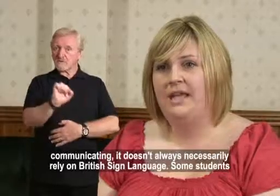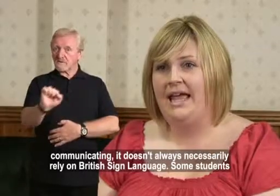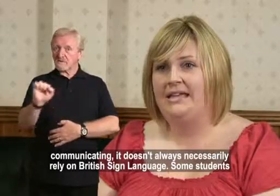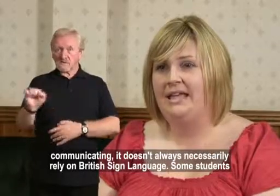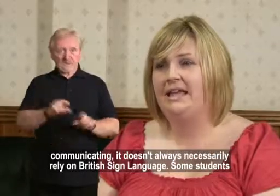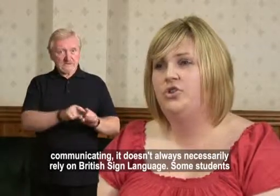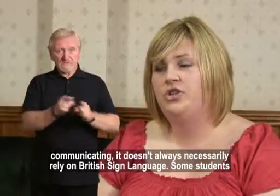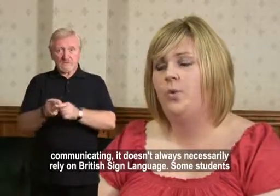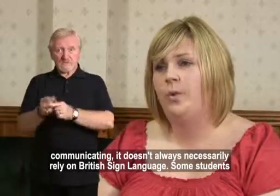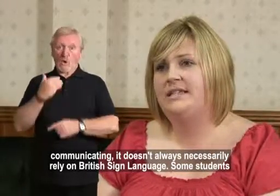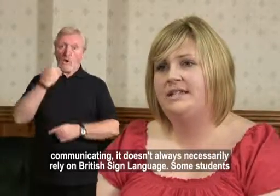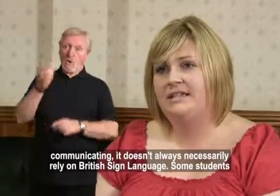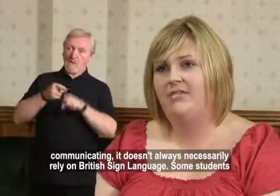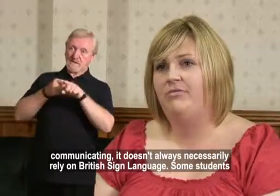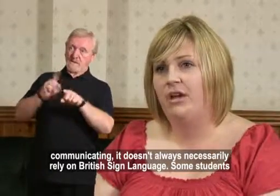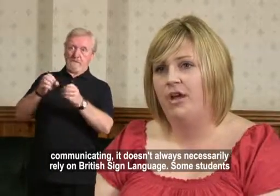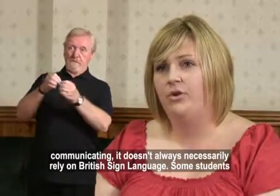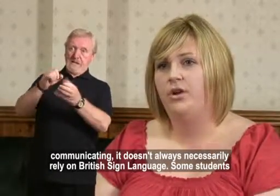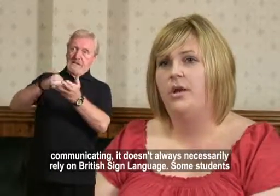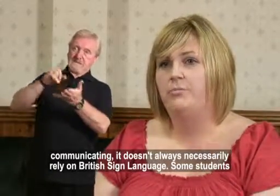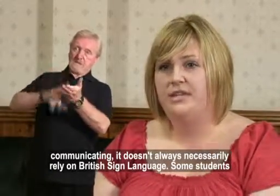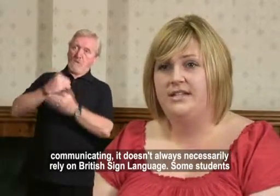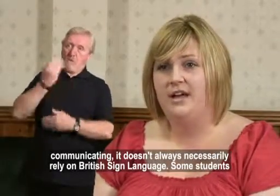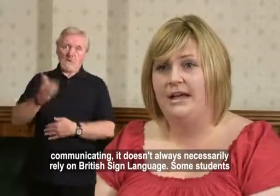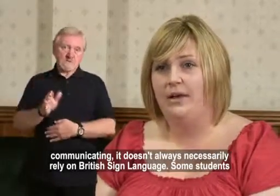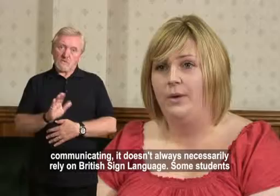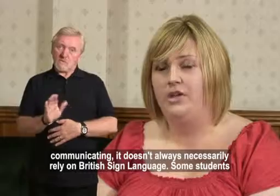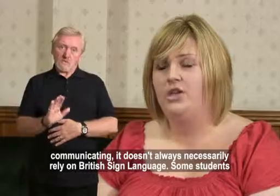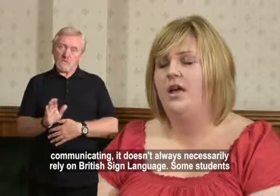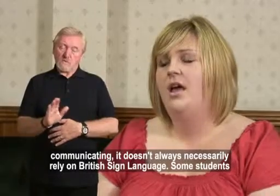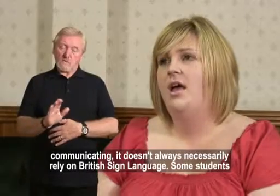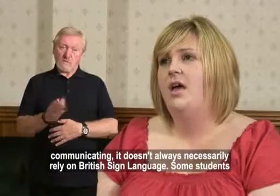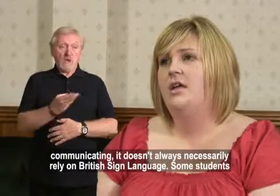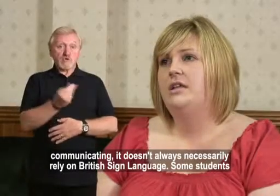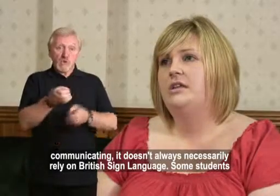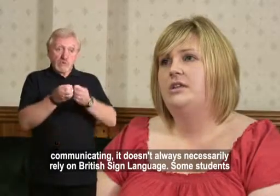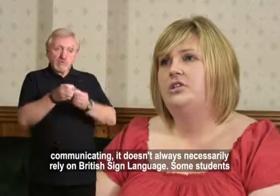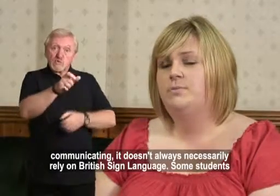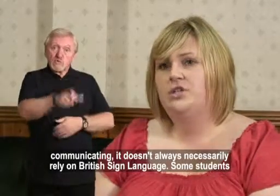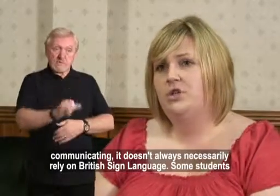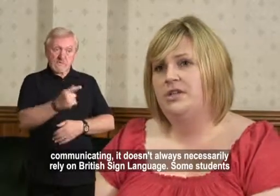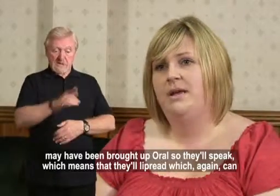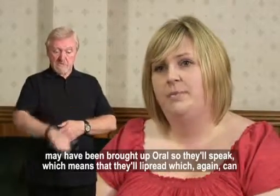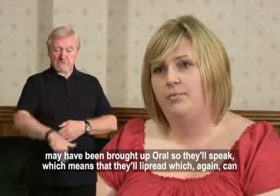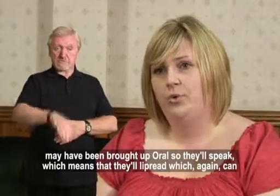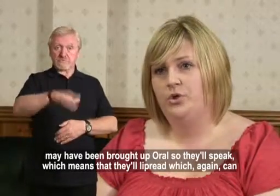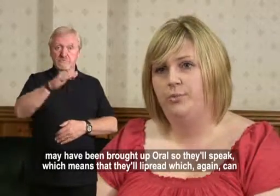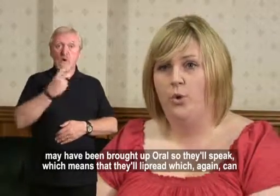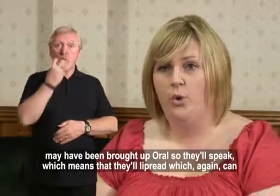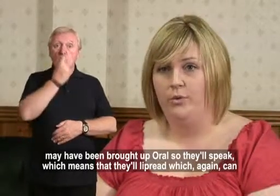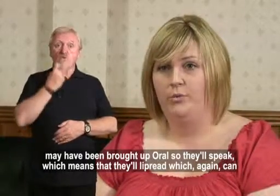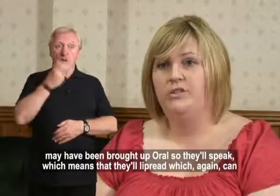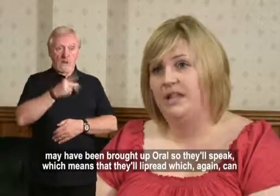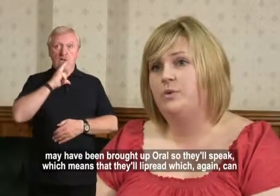of communicating. It doesn't always necessarily rely on British Sign Language. Some students may have been brought